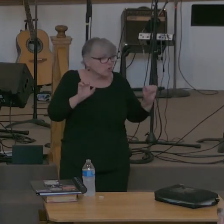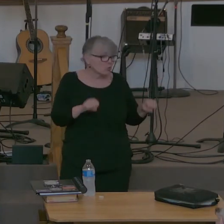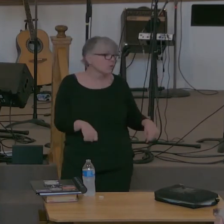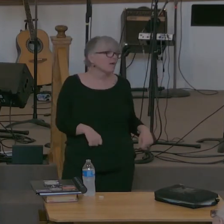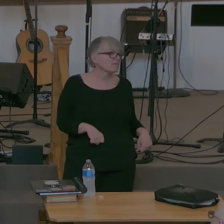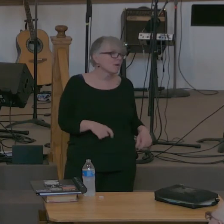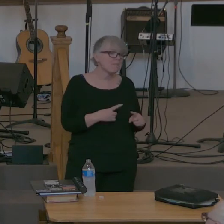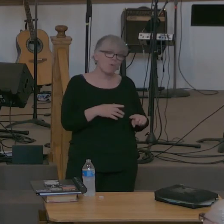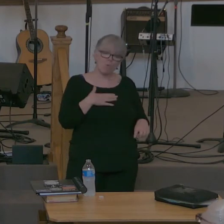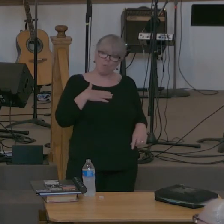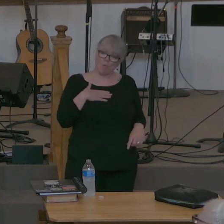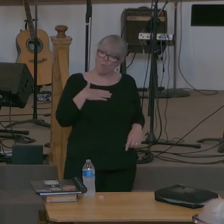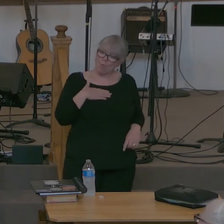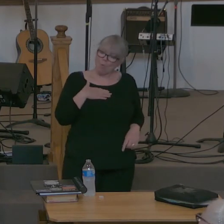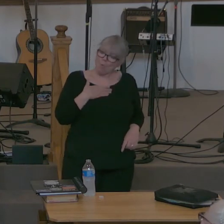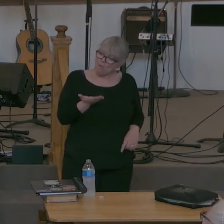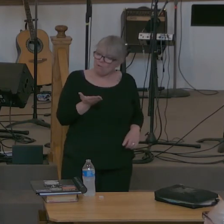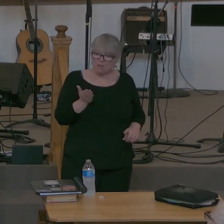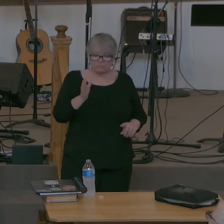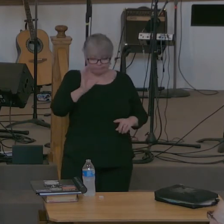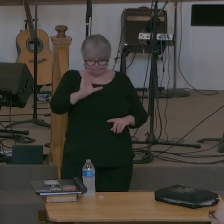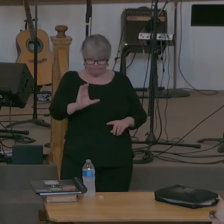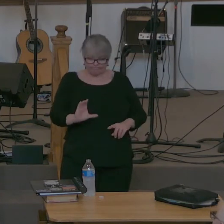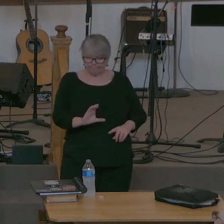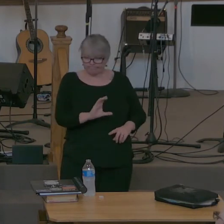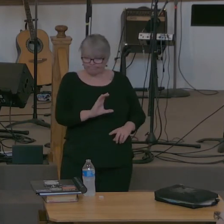But he willingly went to the cross